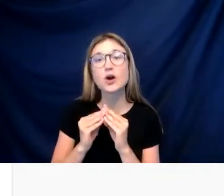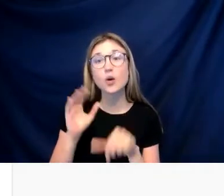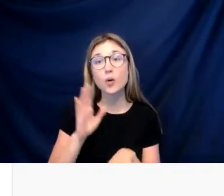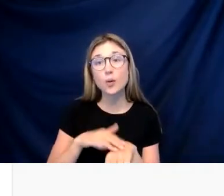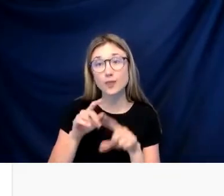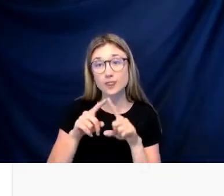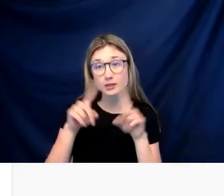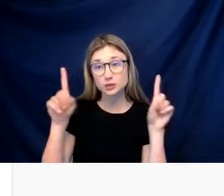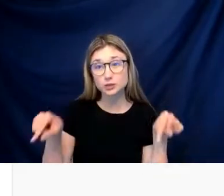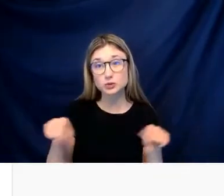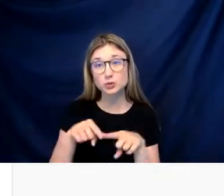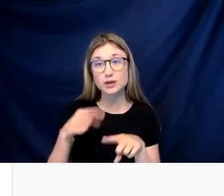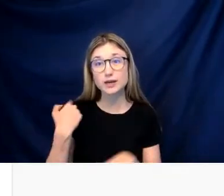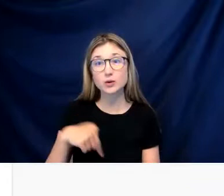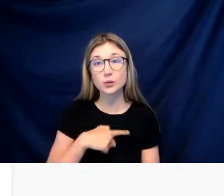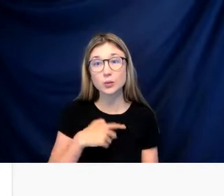have a few